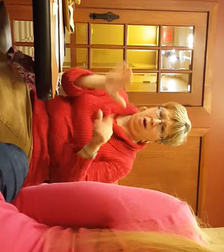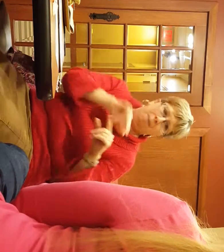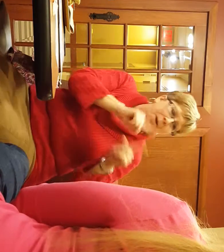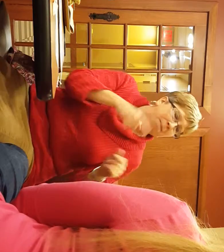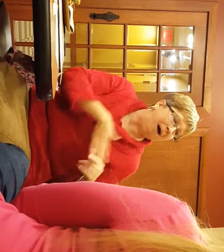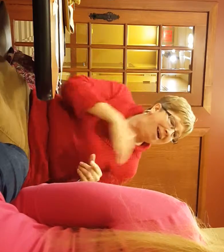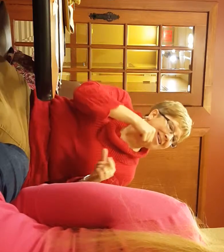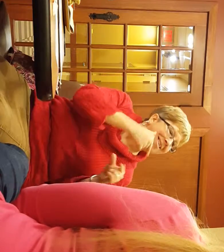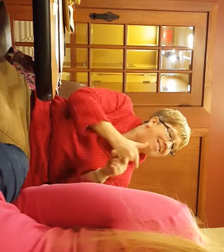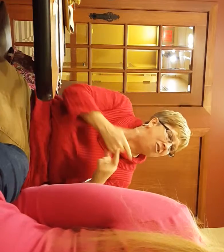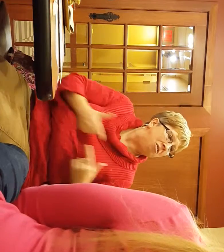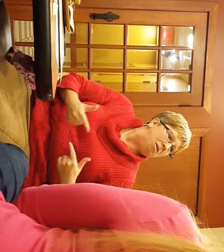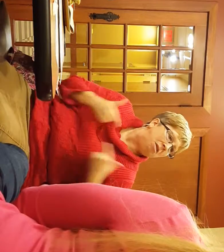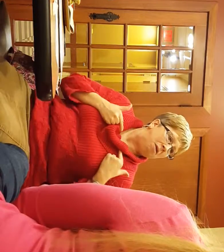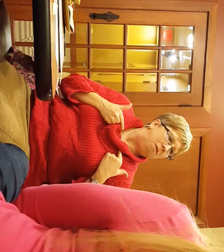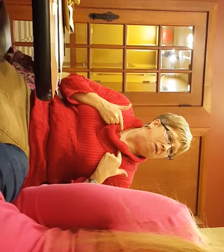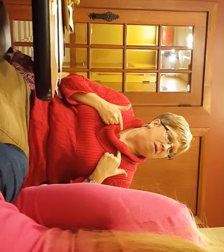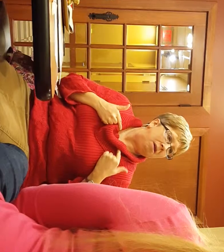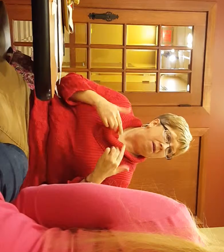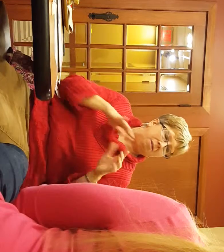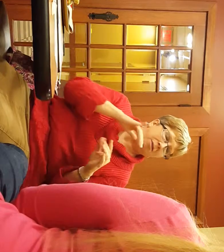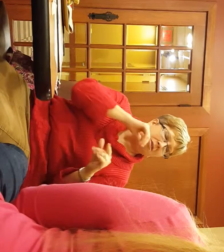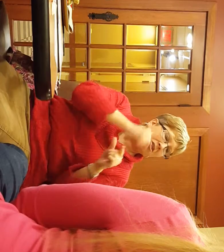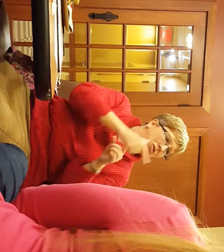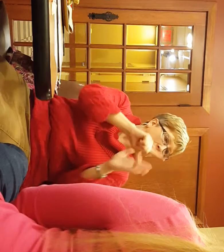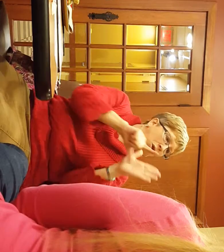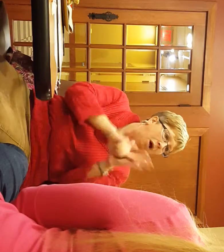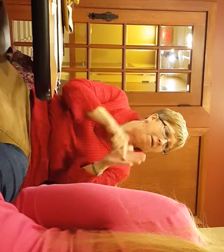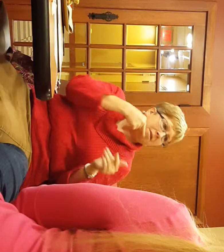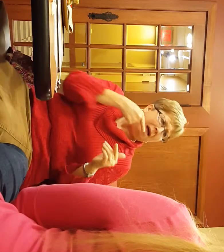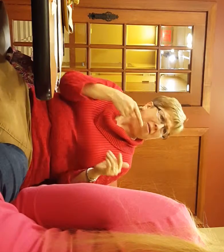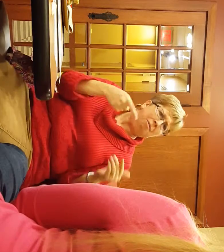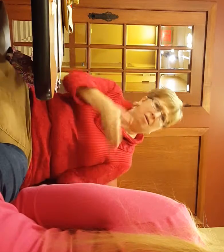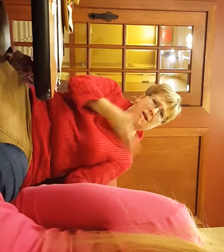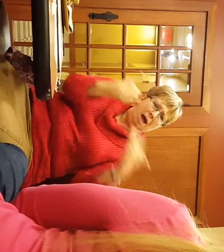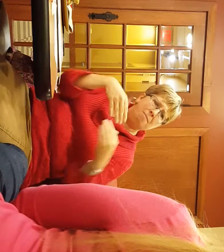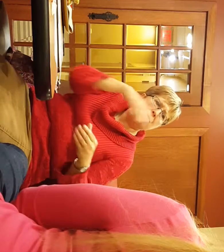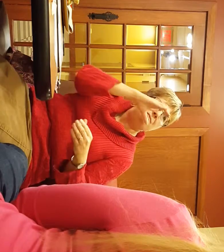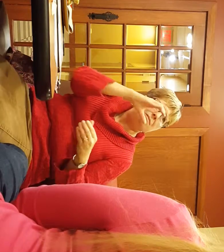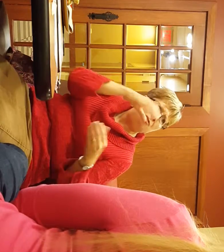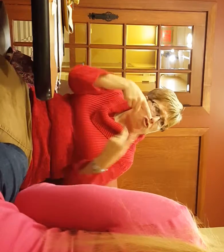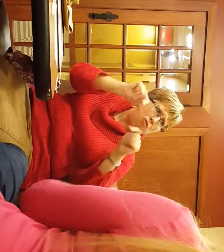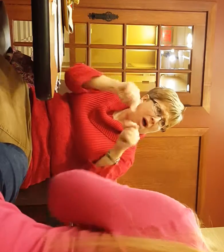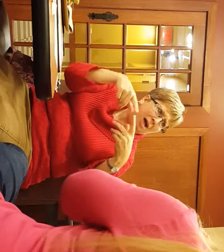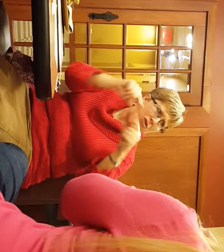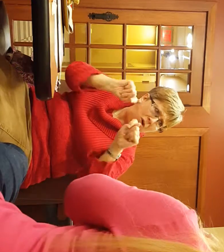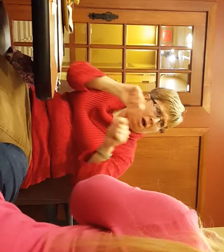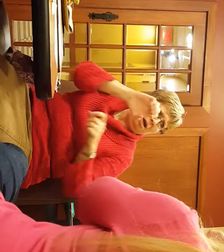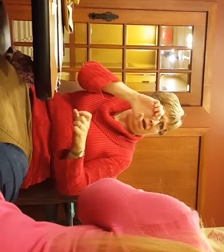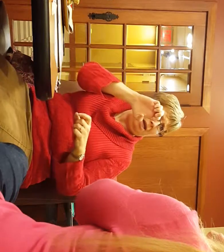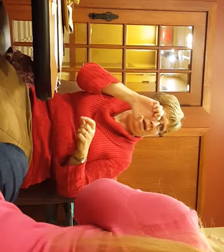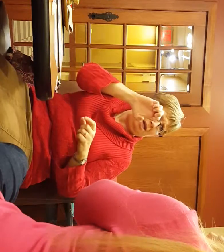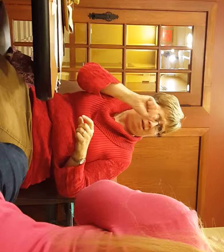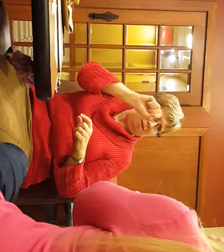swearing on essential oils, and my mom, she, as far as I was concerned, drank the Kool-Aid, and was, talking about these essential oils. And I would